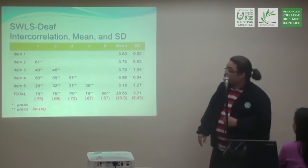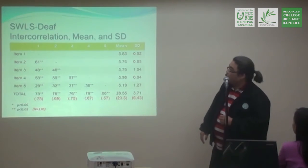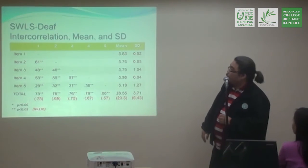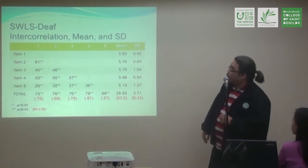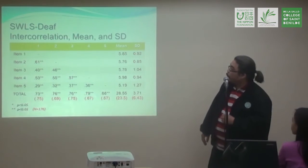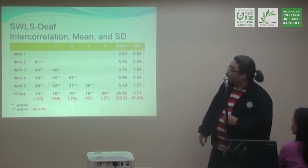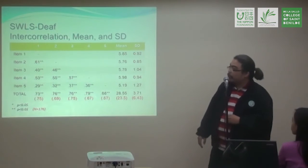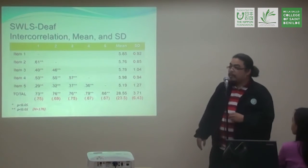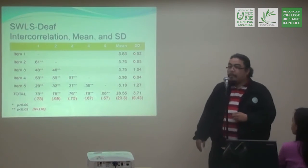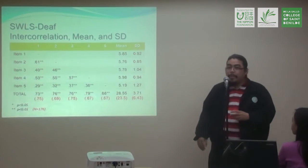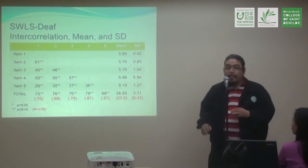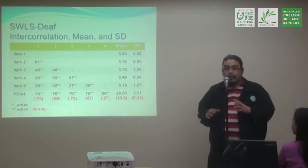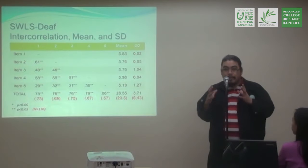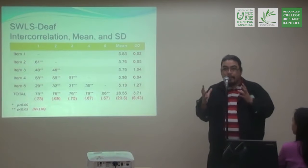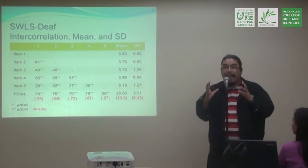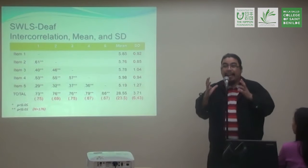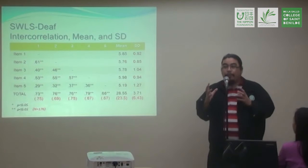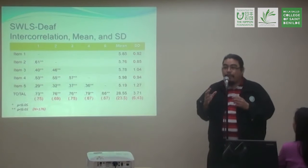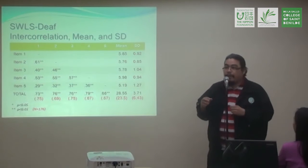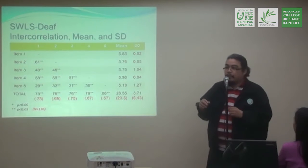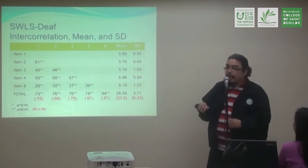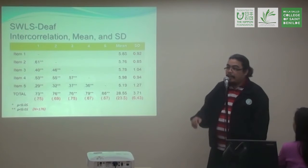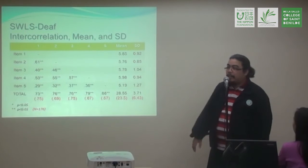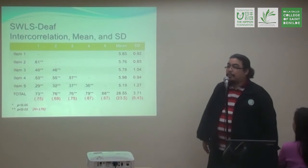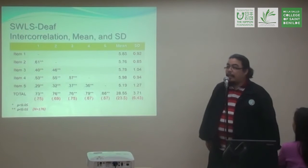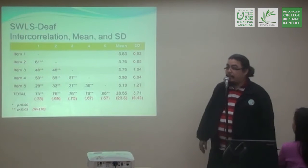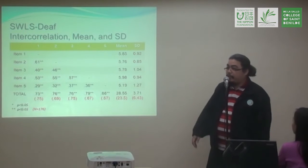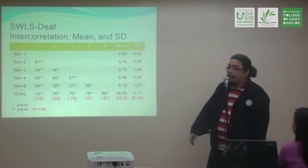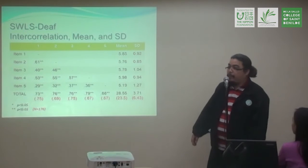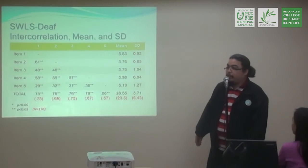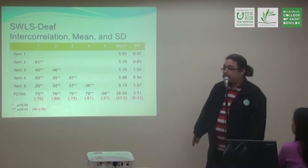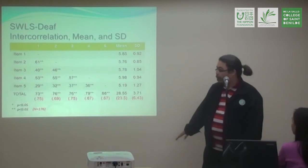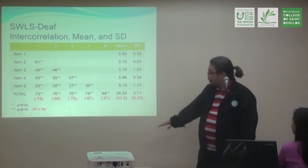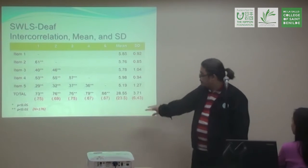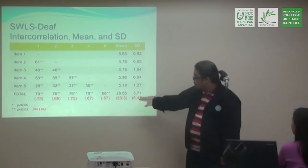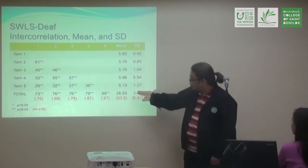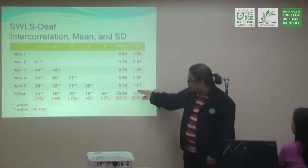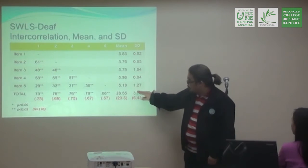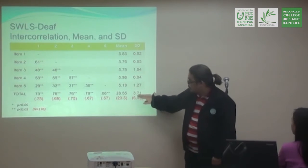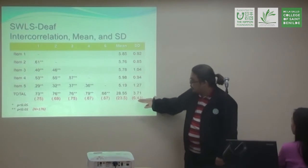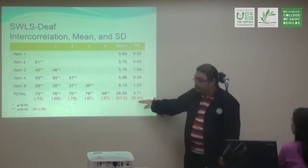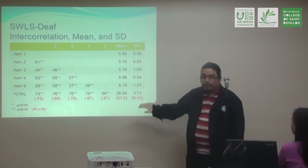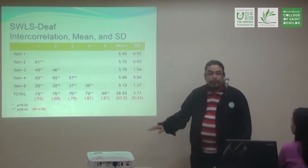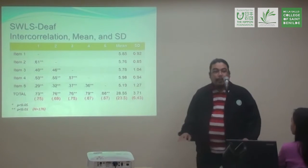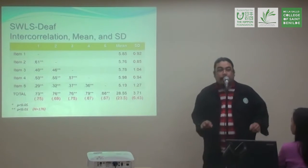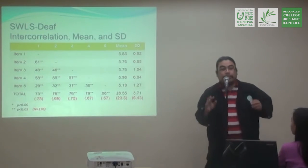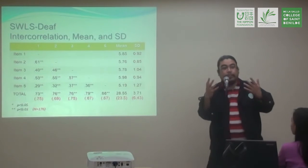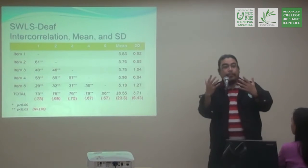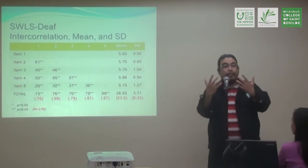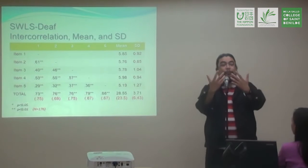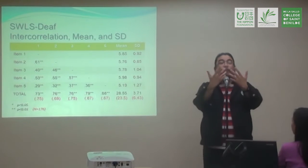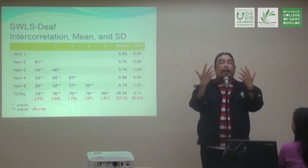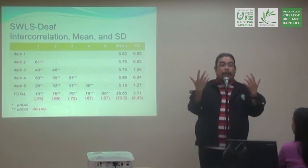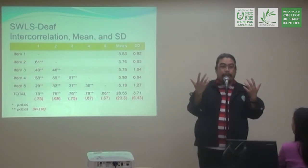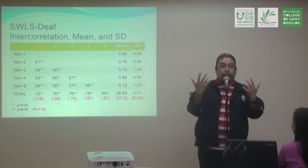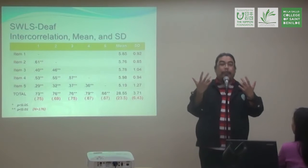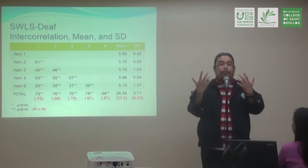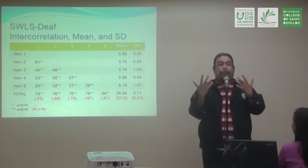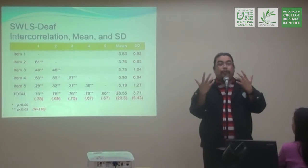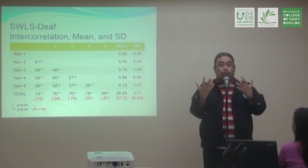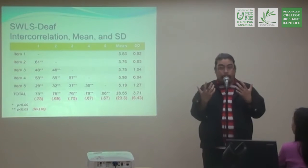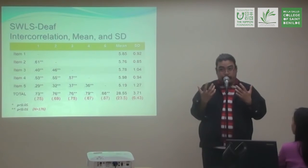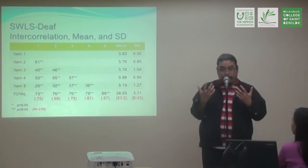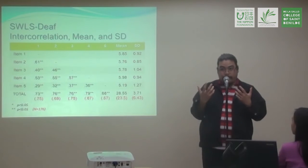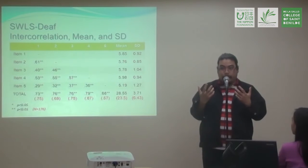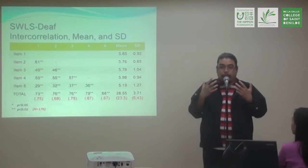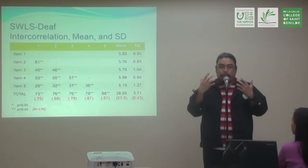And also, when we look at the mean, the average, and standard deviation, it's not really far